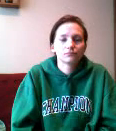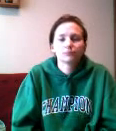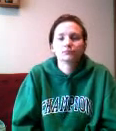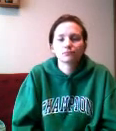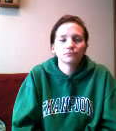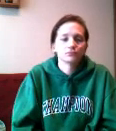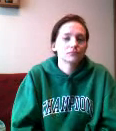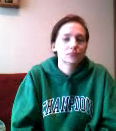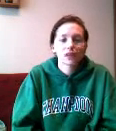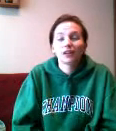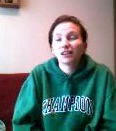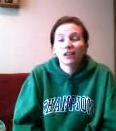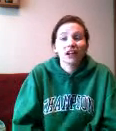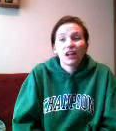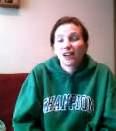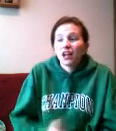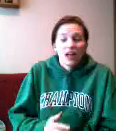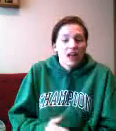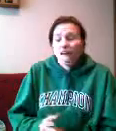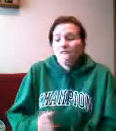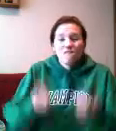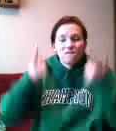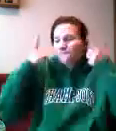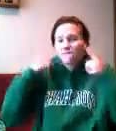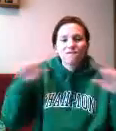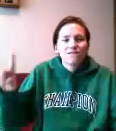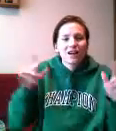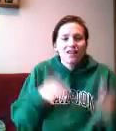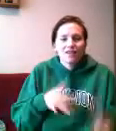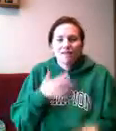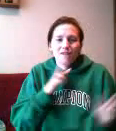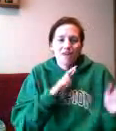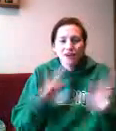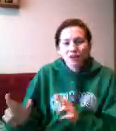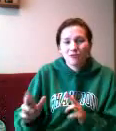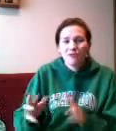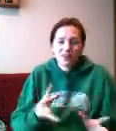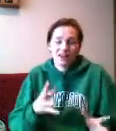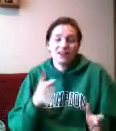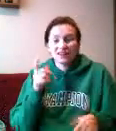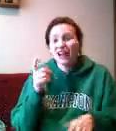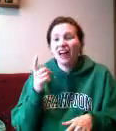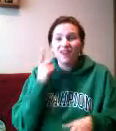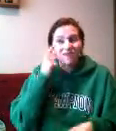Well, I've never felt so ready Think it's finally time